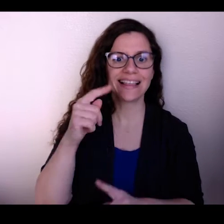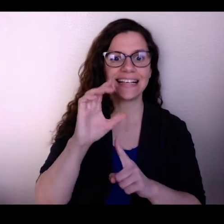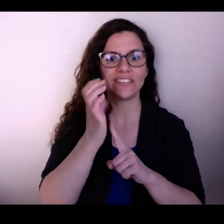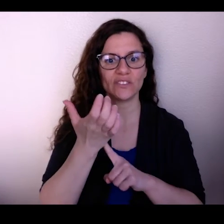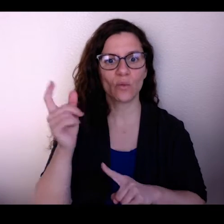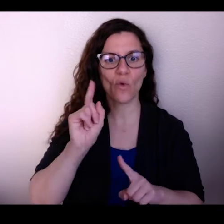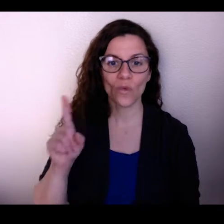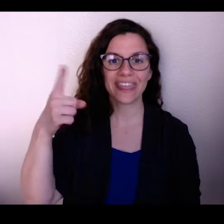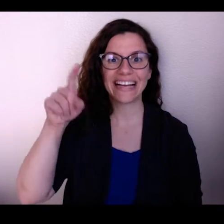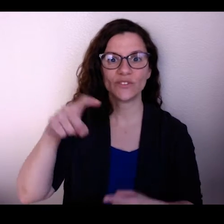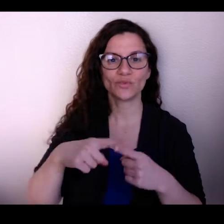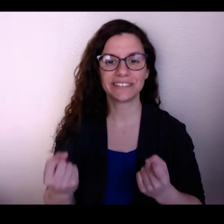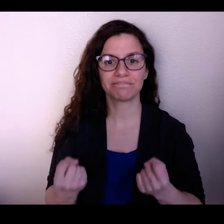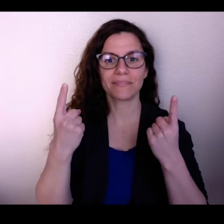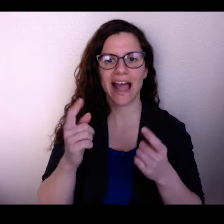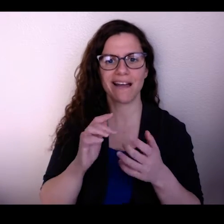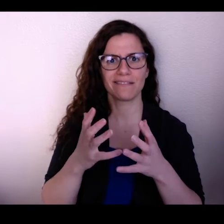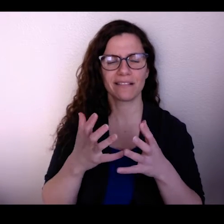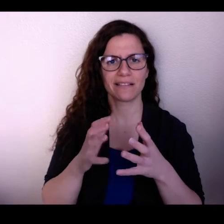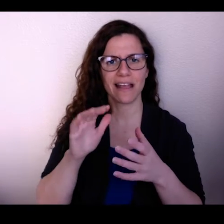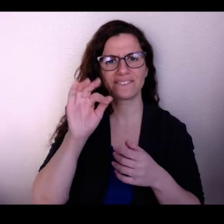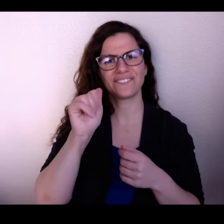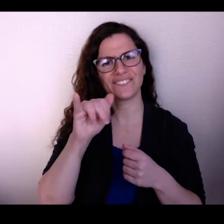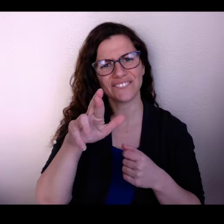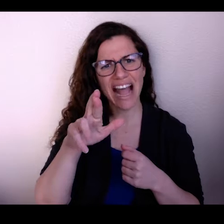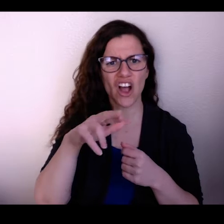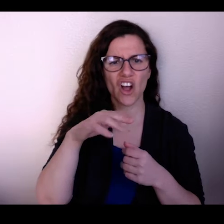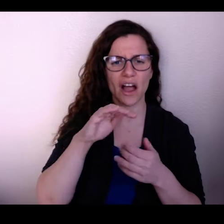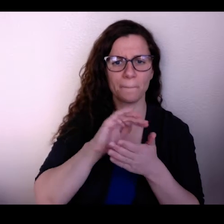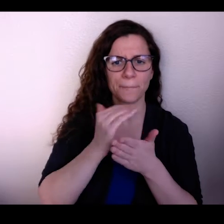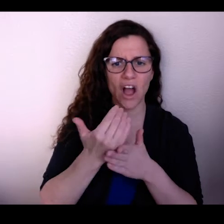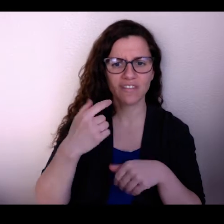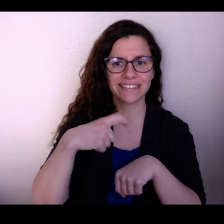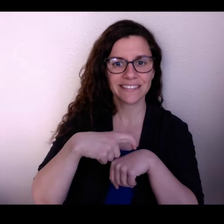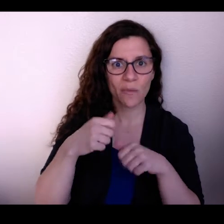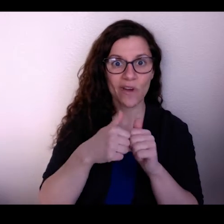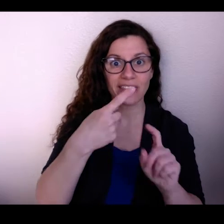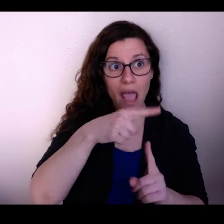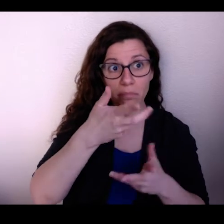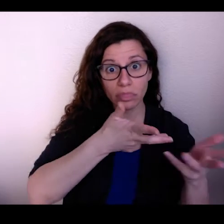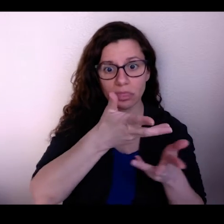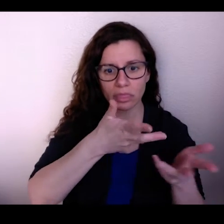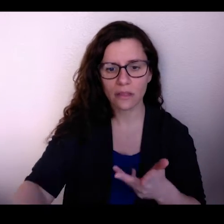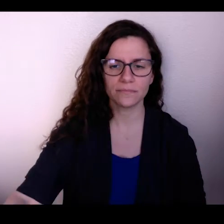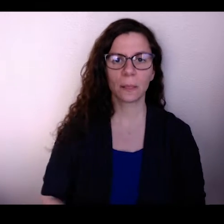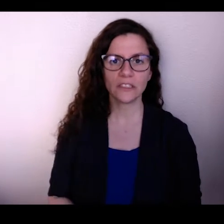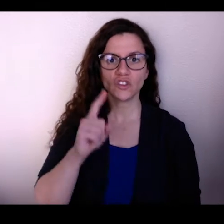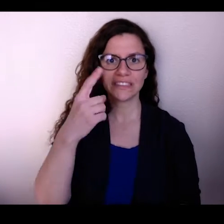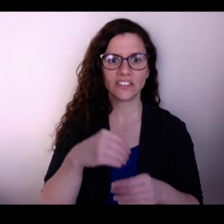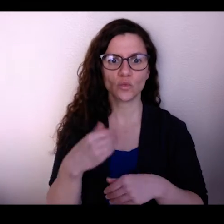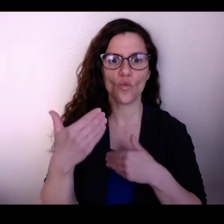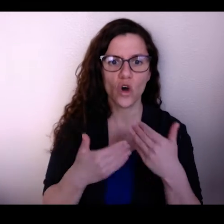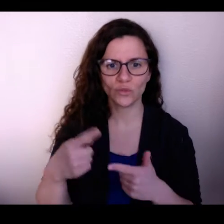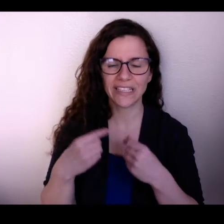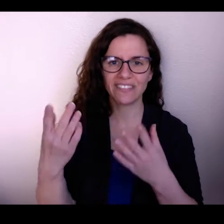for. And the clinicians really need to spend a fair amount of time with them just in order to give them the